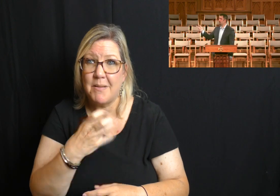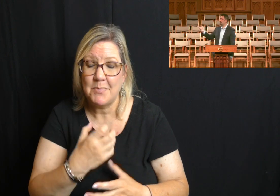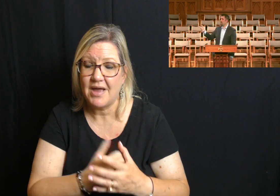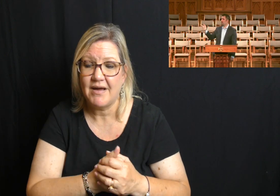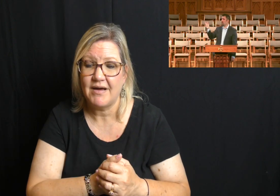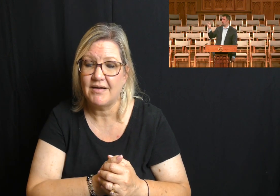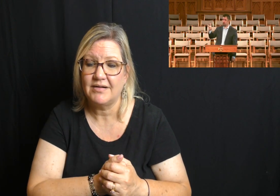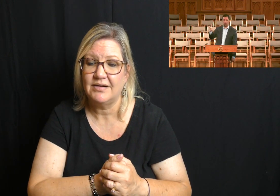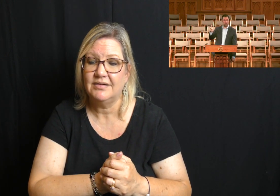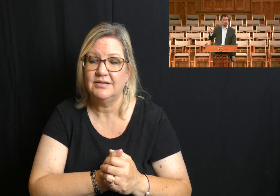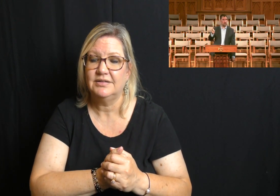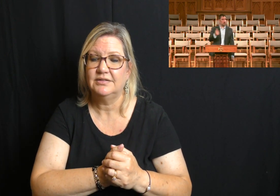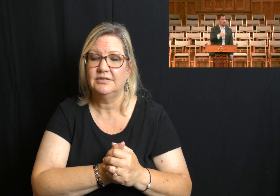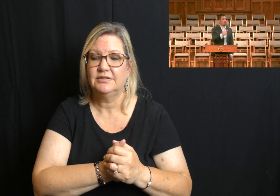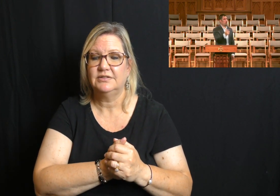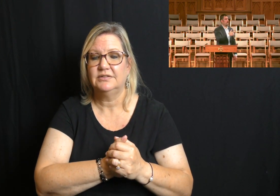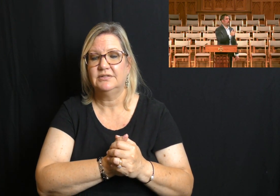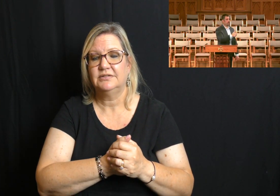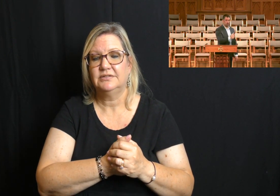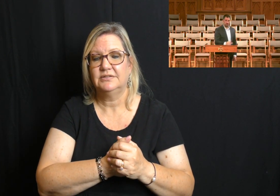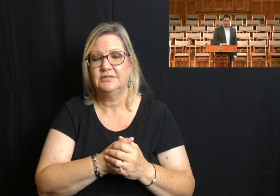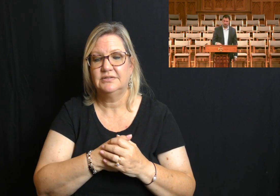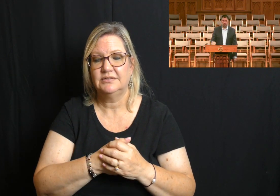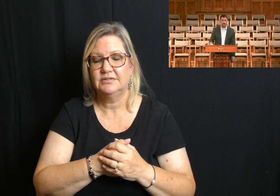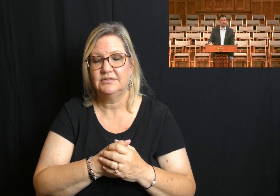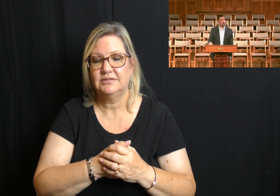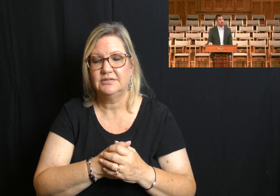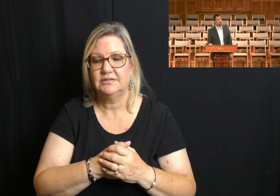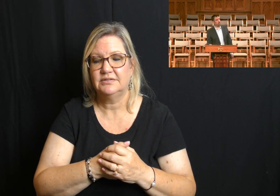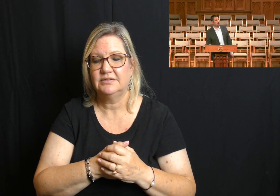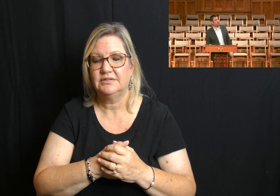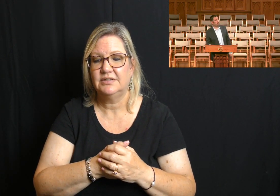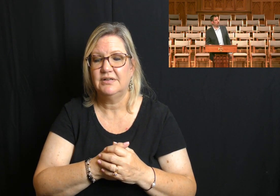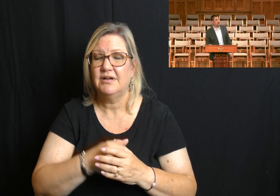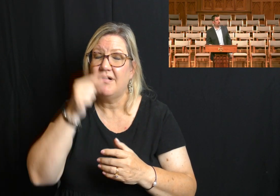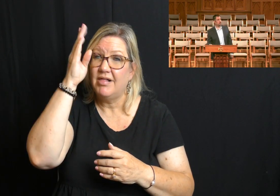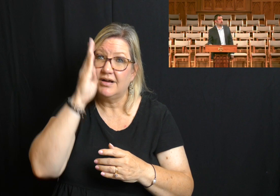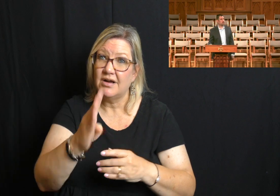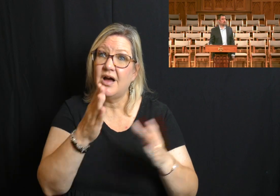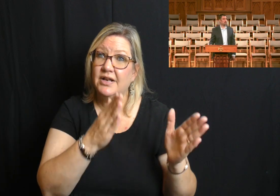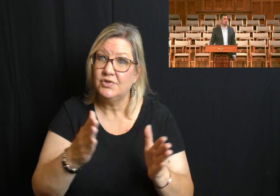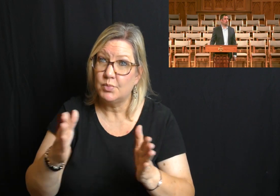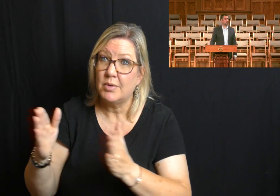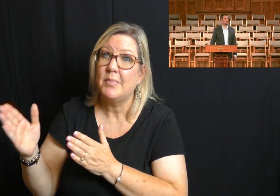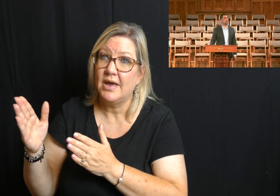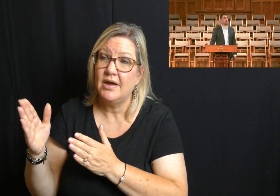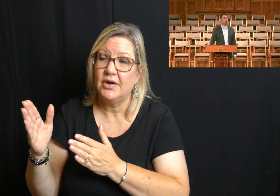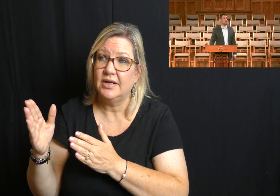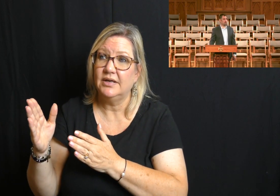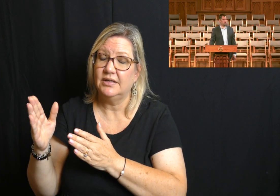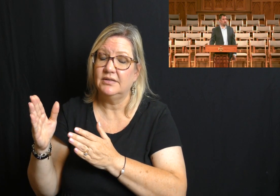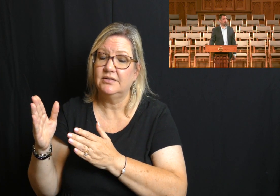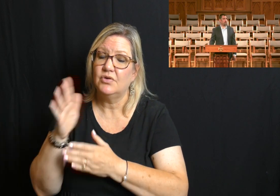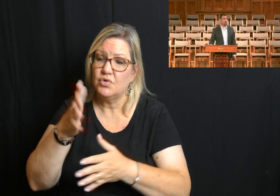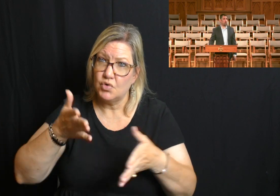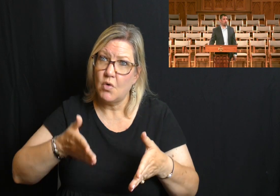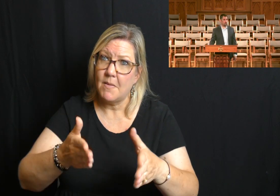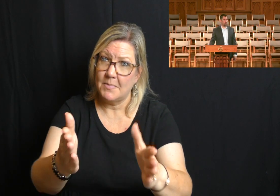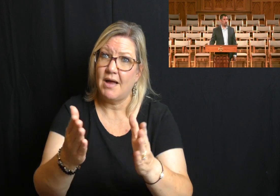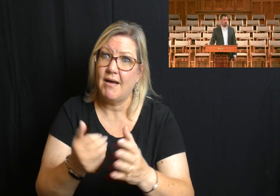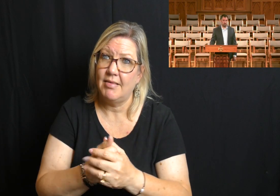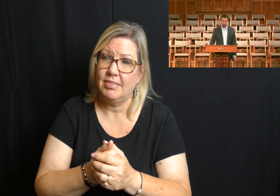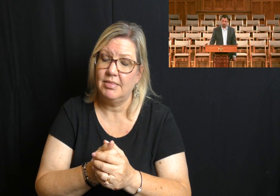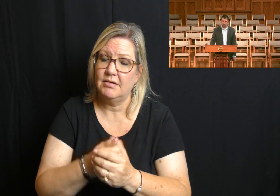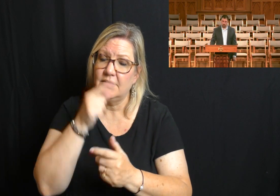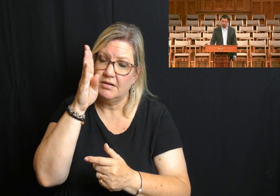out of your storms. There is a way out of your fears, and God's already preparing that way out. He's just waiting on you to grab a hold of